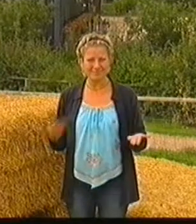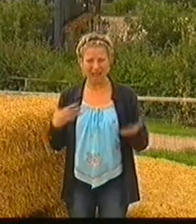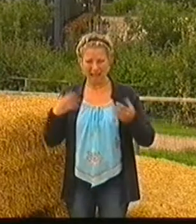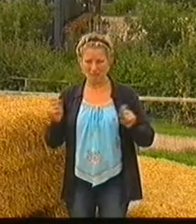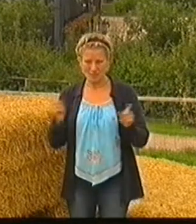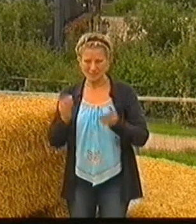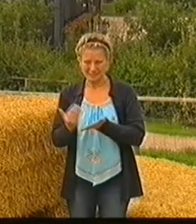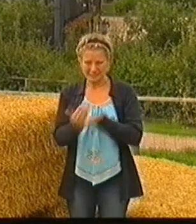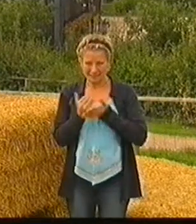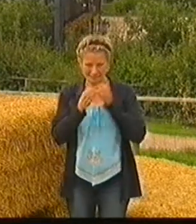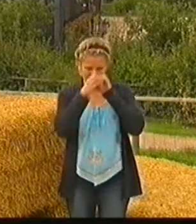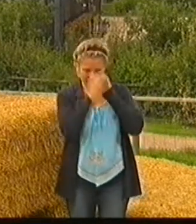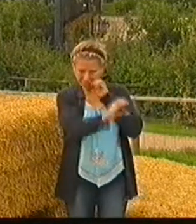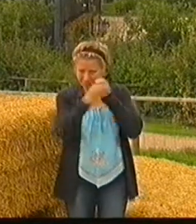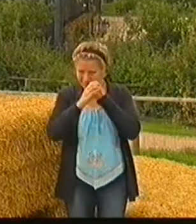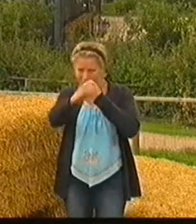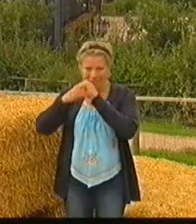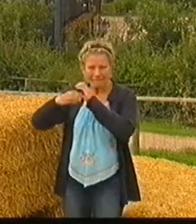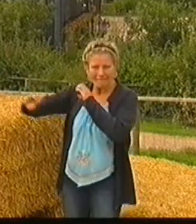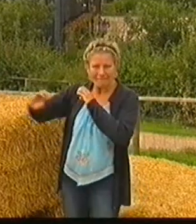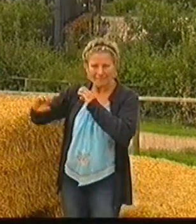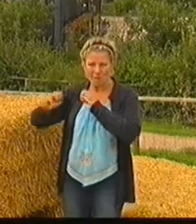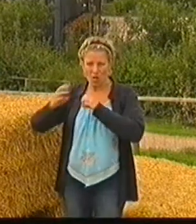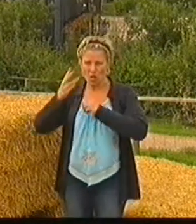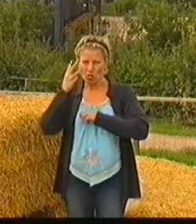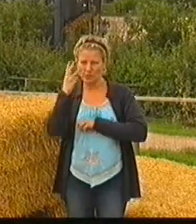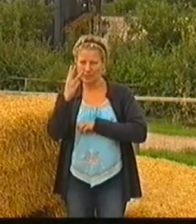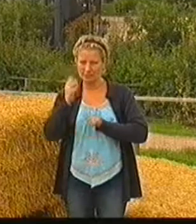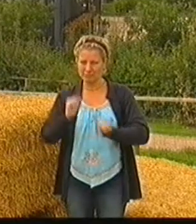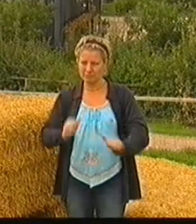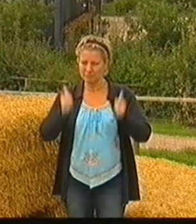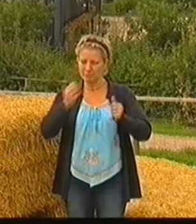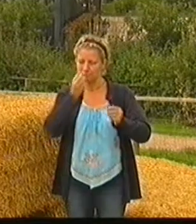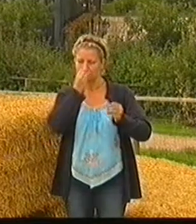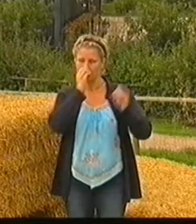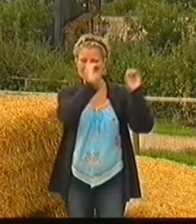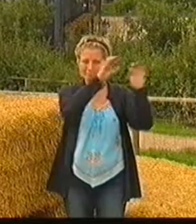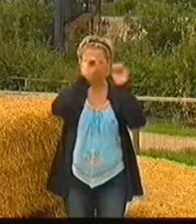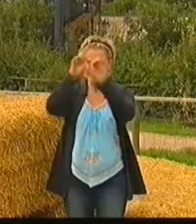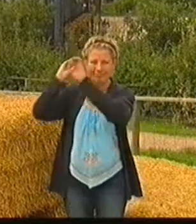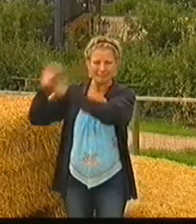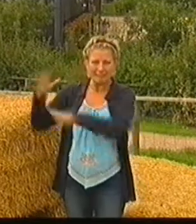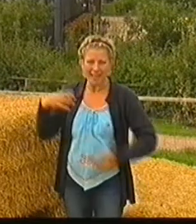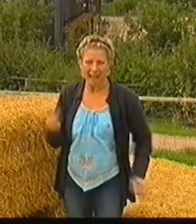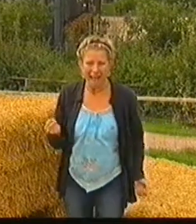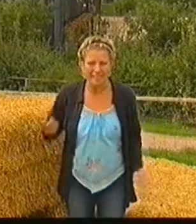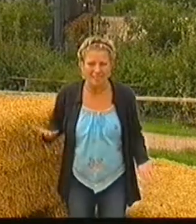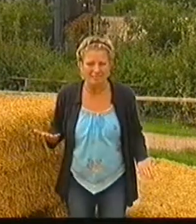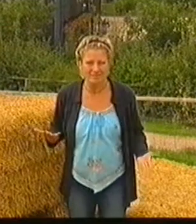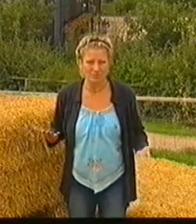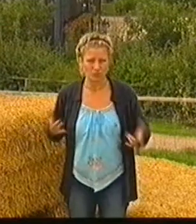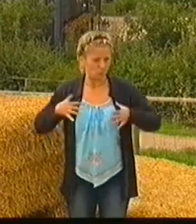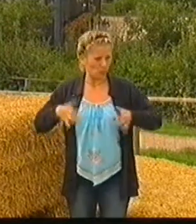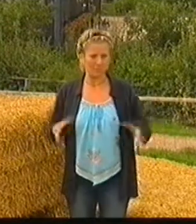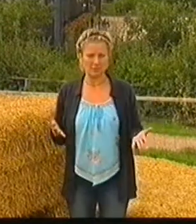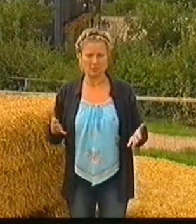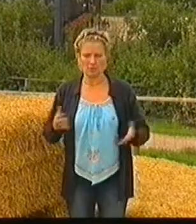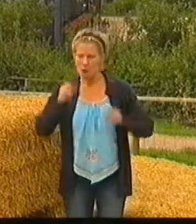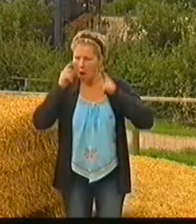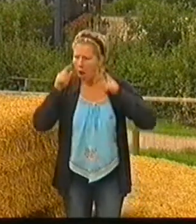We have a safe tunnel leading to 3 of the finest stores in the world." "We do indeed," said Badger. "I've seen